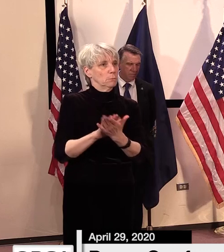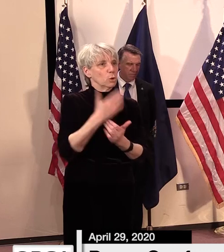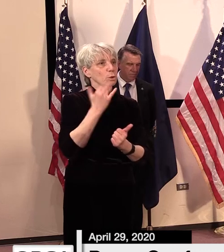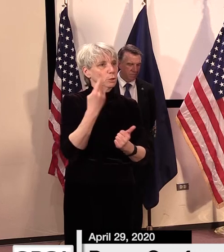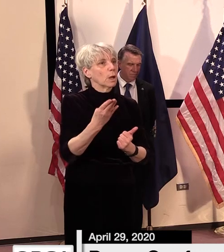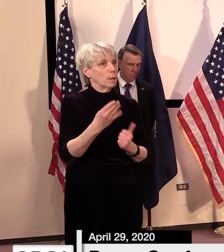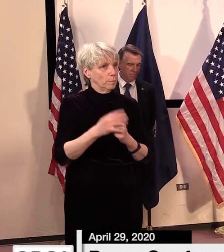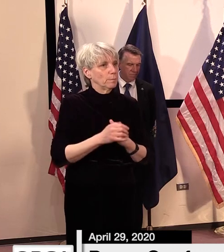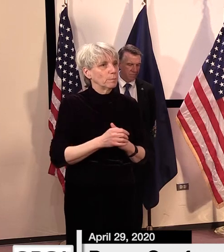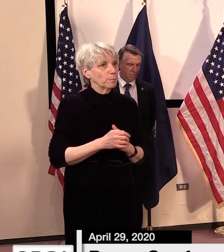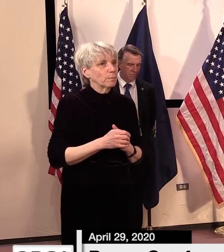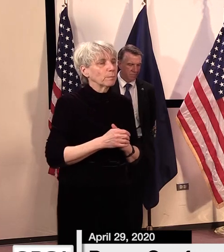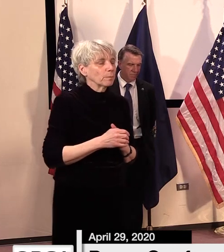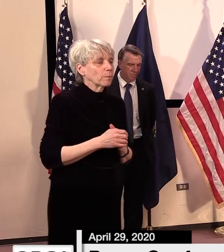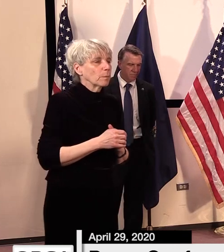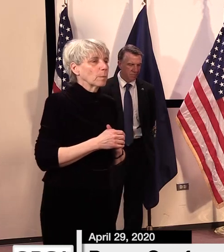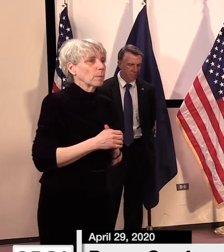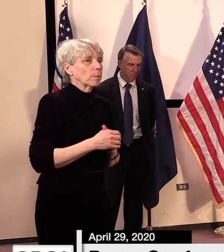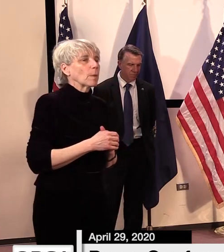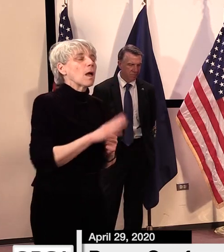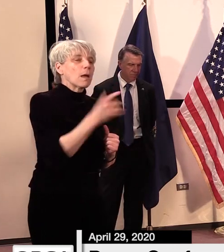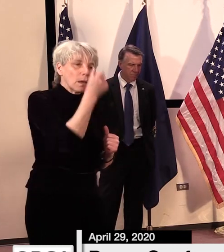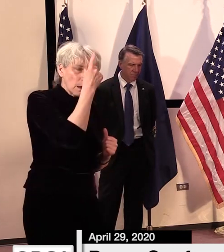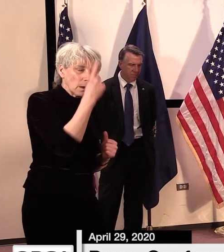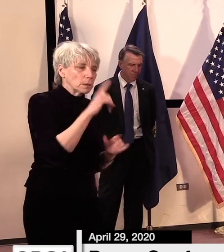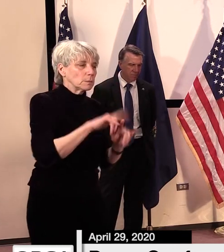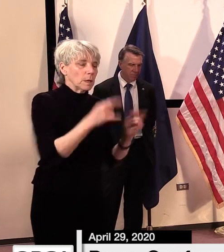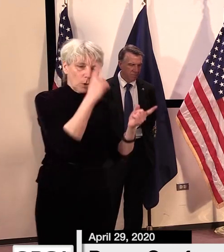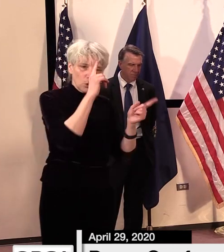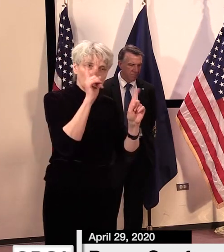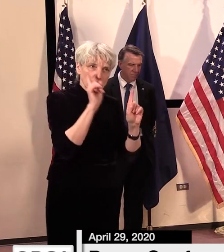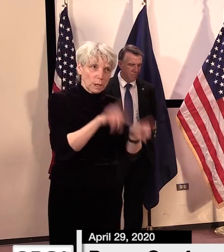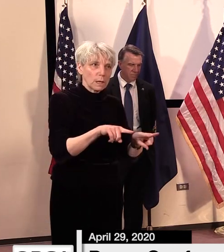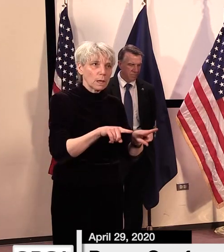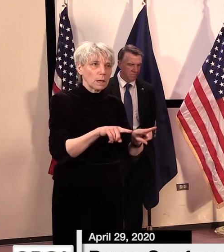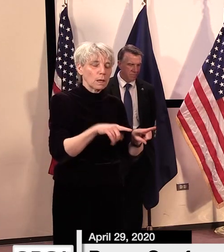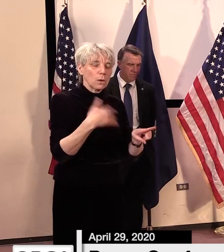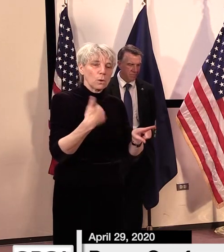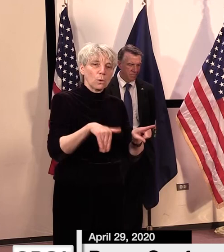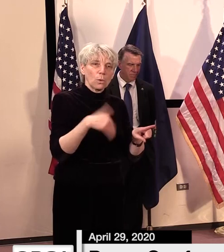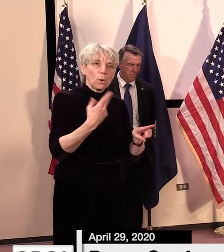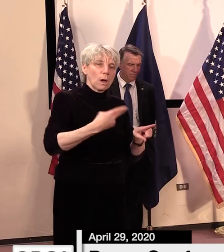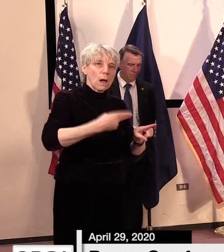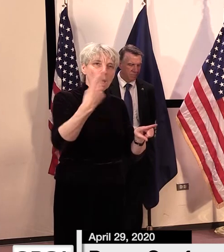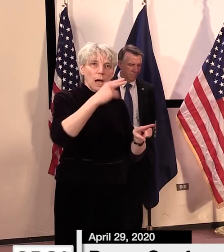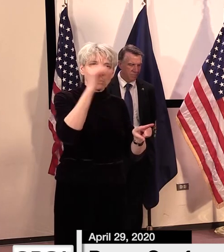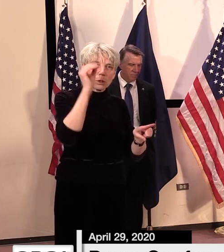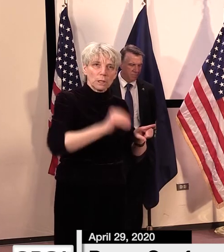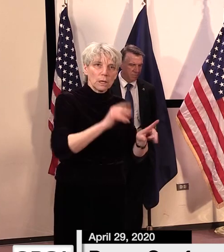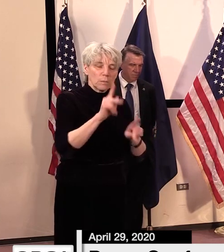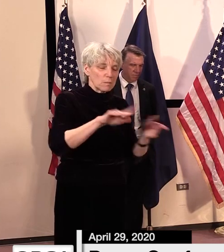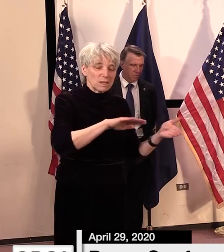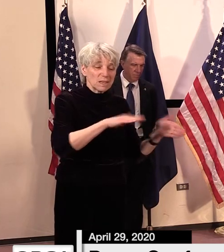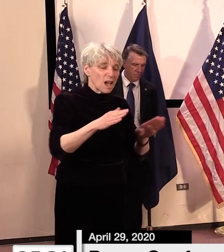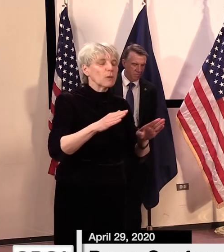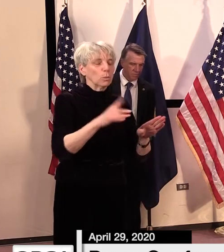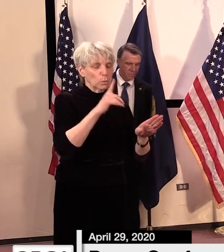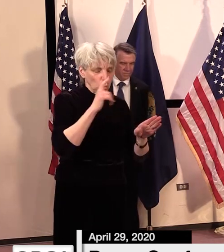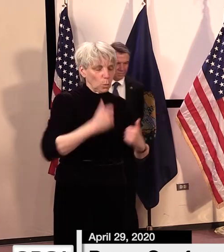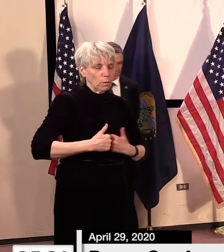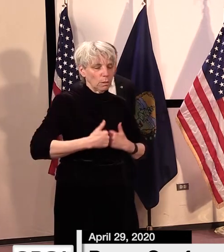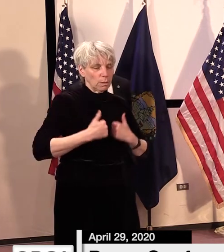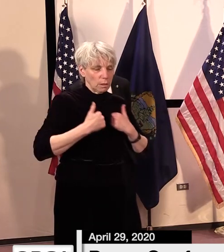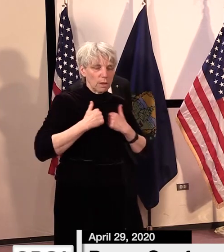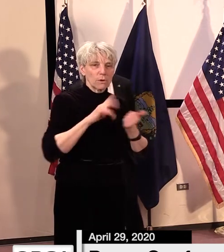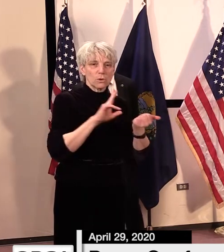regard. I do agree with you that a proportion of the deaths that are related to those who resided in some